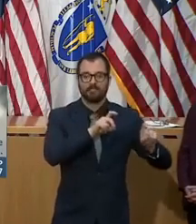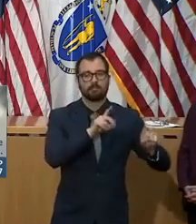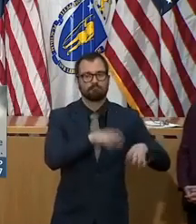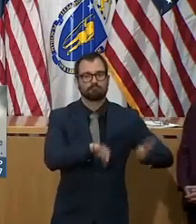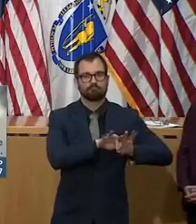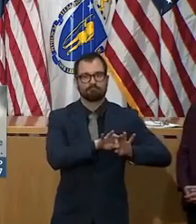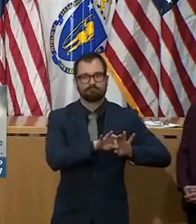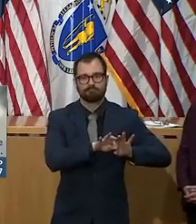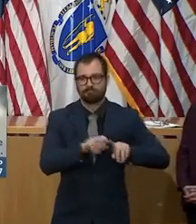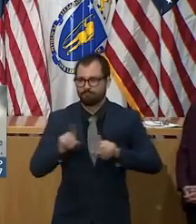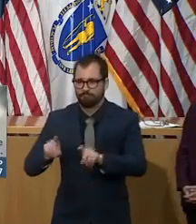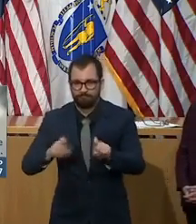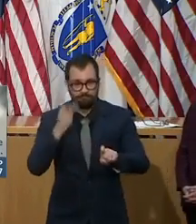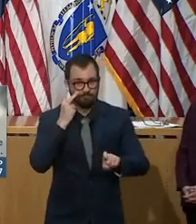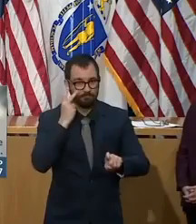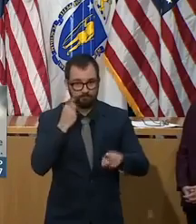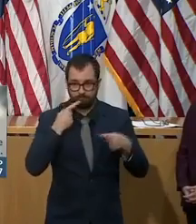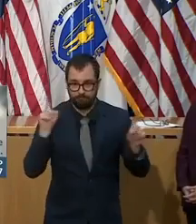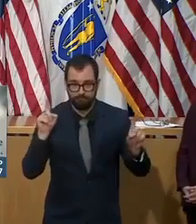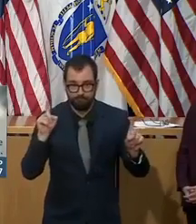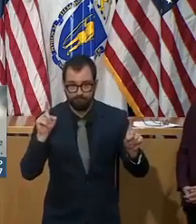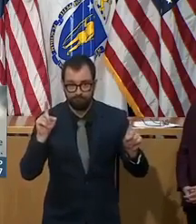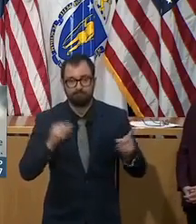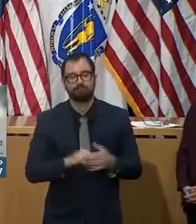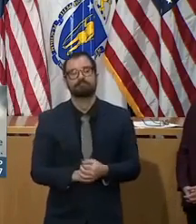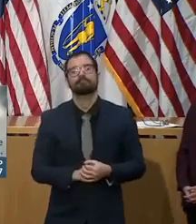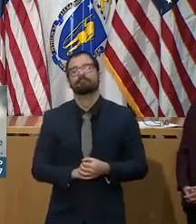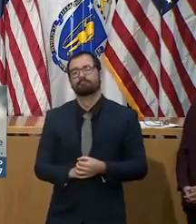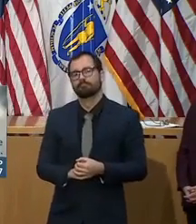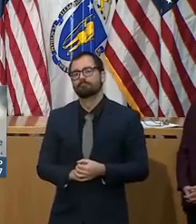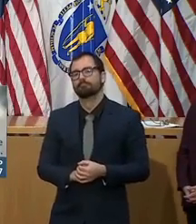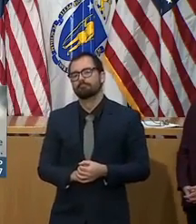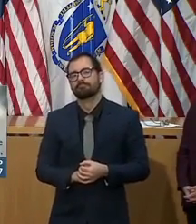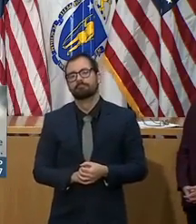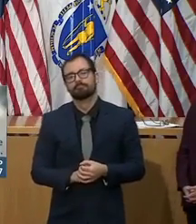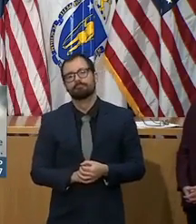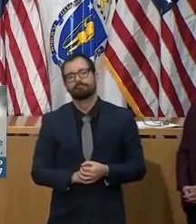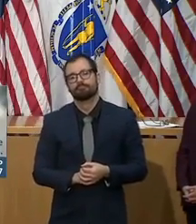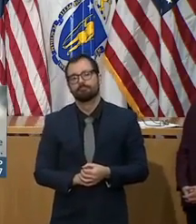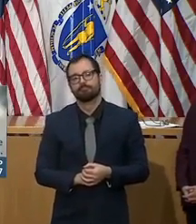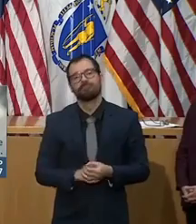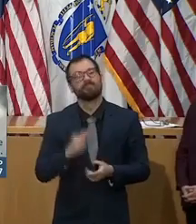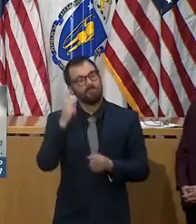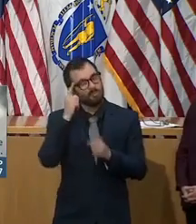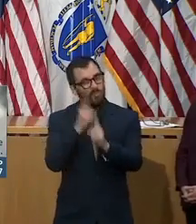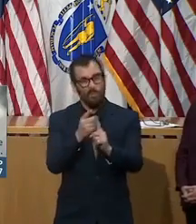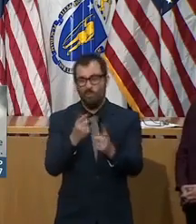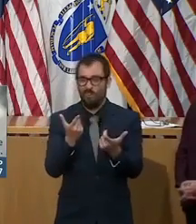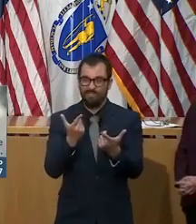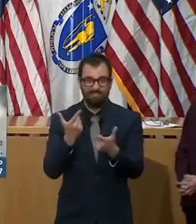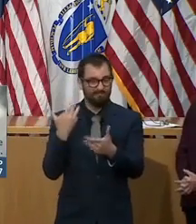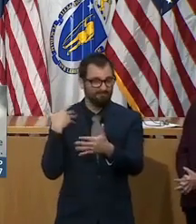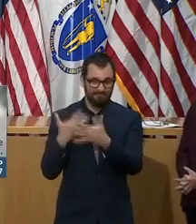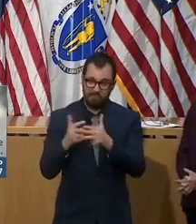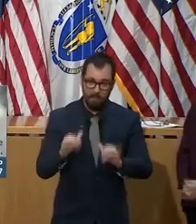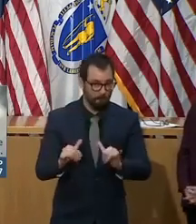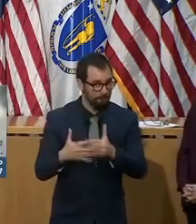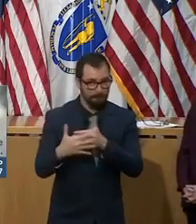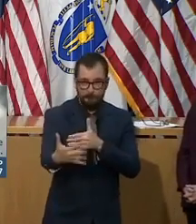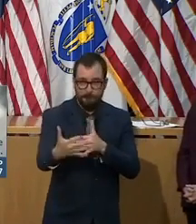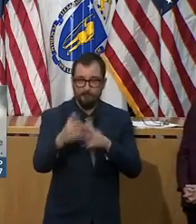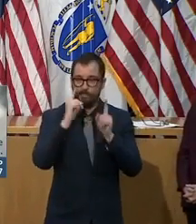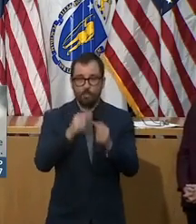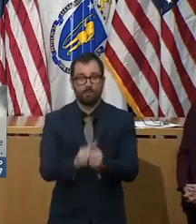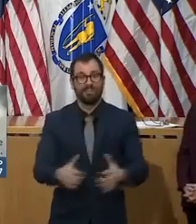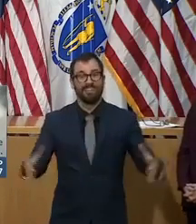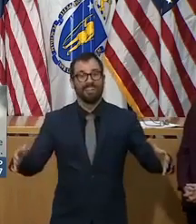spread. So one of the major elements of this thing is to, I think it's a requirement, isn't it? It's a